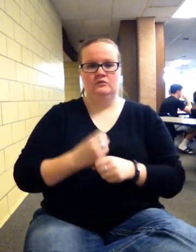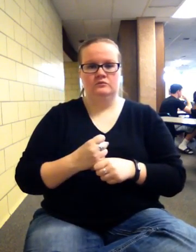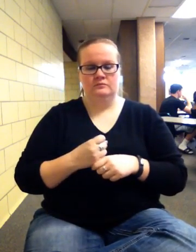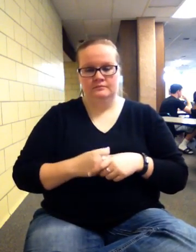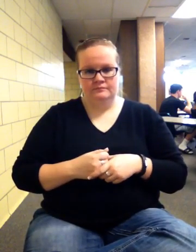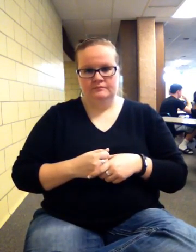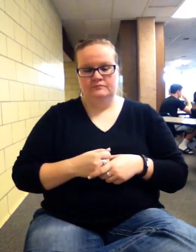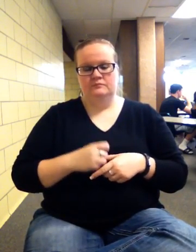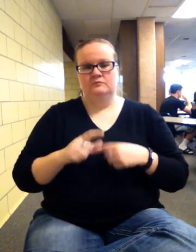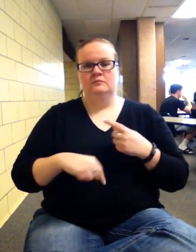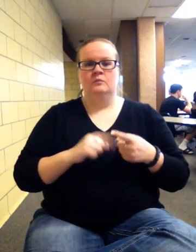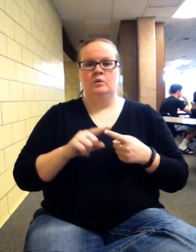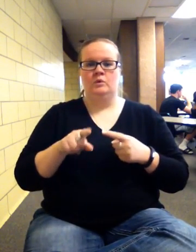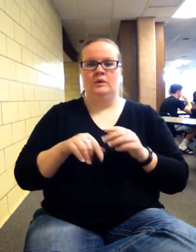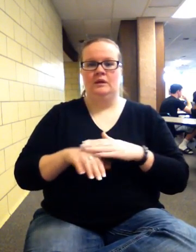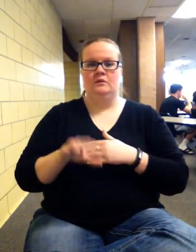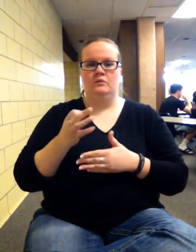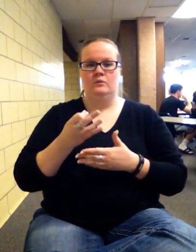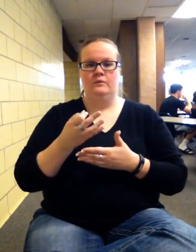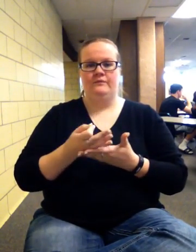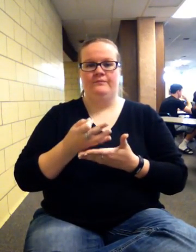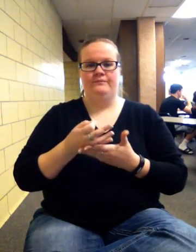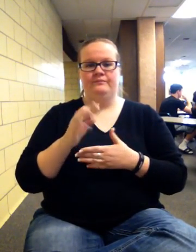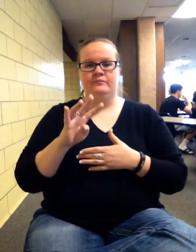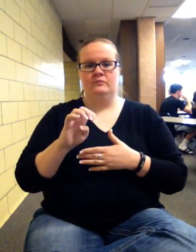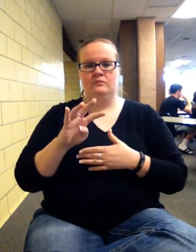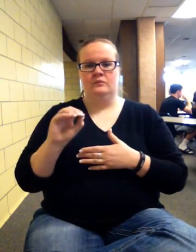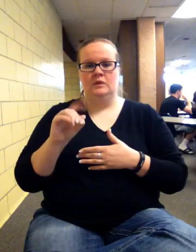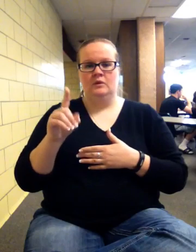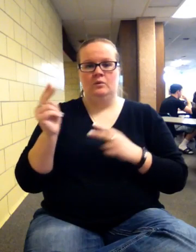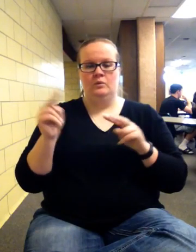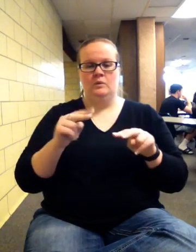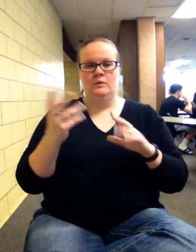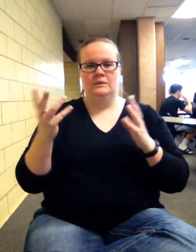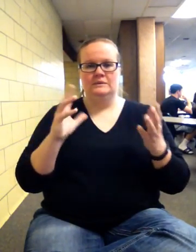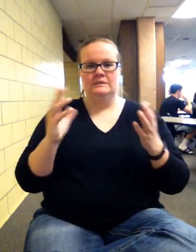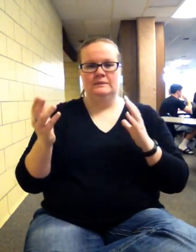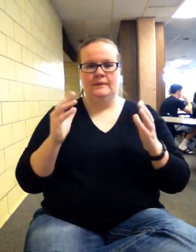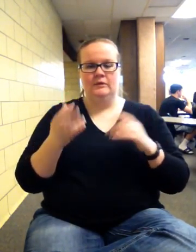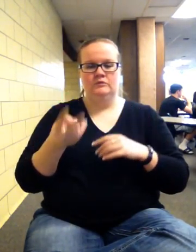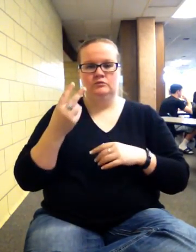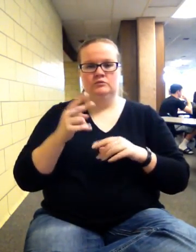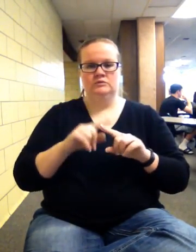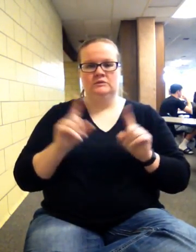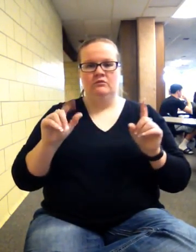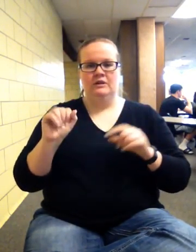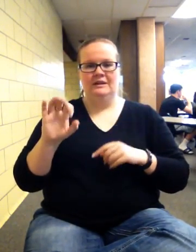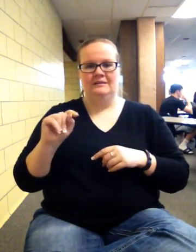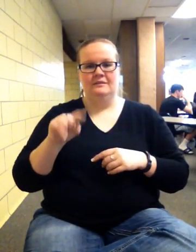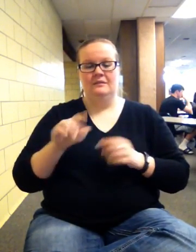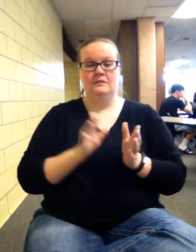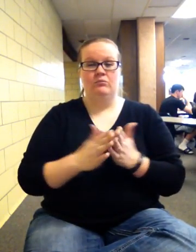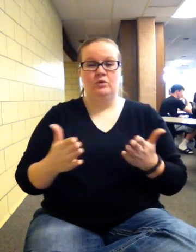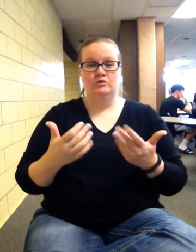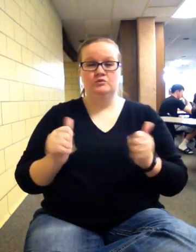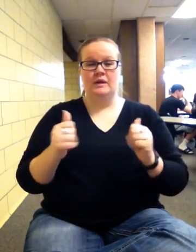When you get in Finance 440, you'll look at what it's like to compare two different assets. And this book starts to try to have you look at what